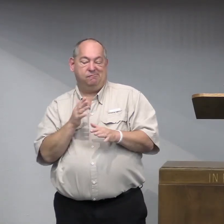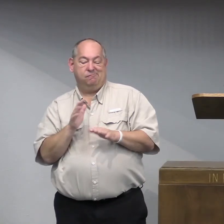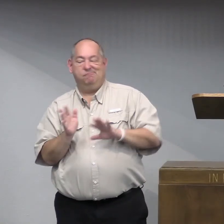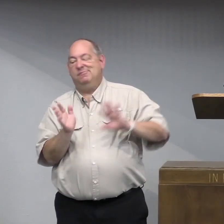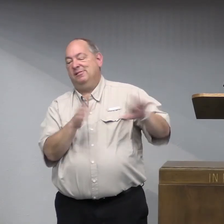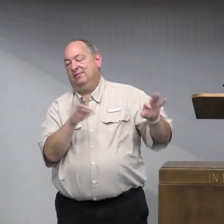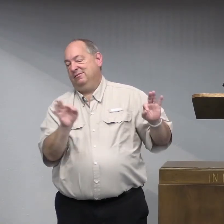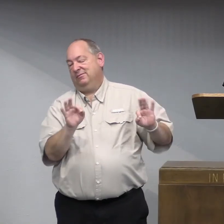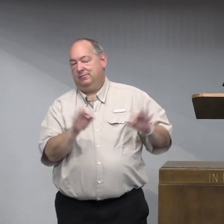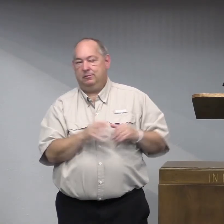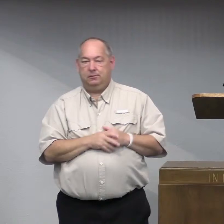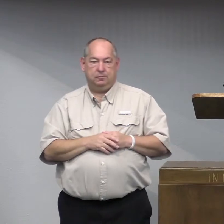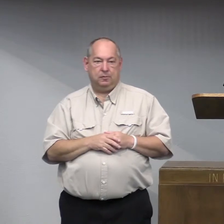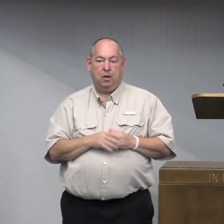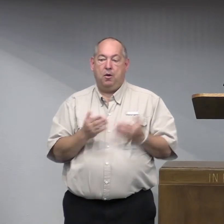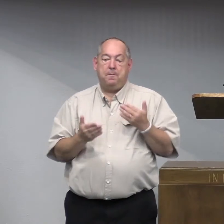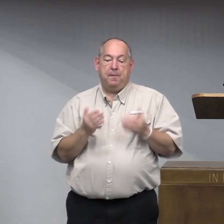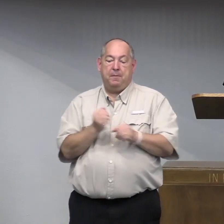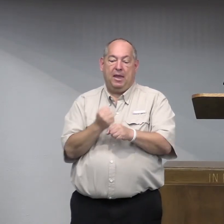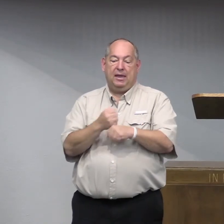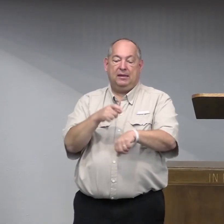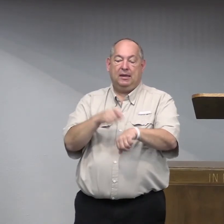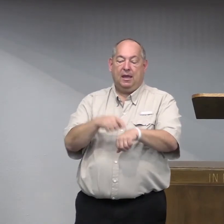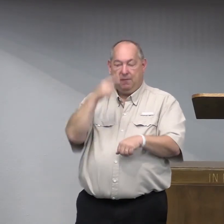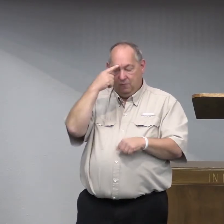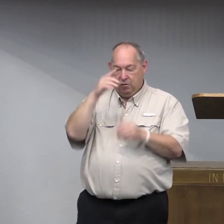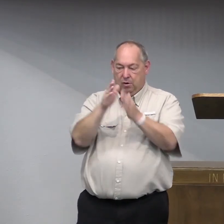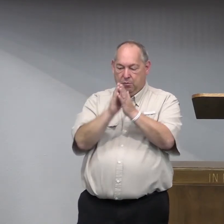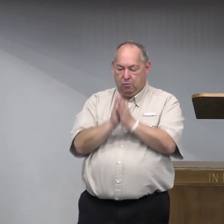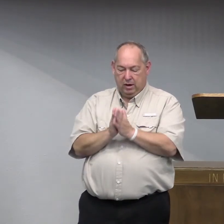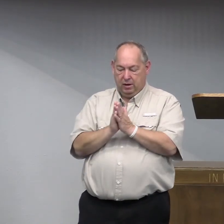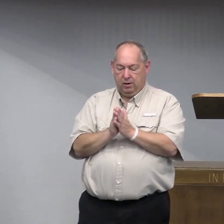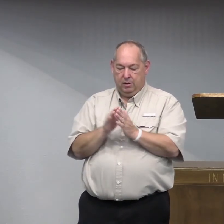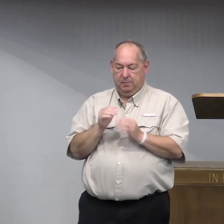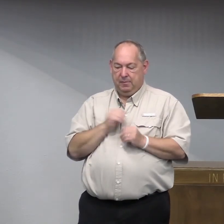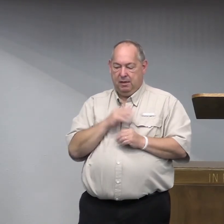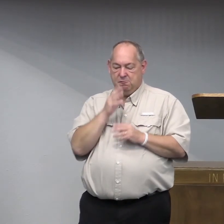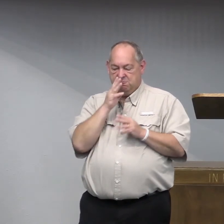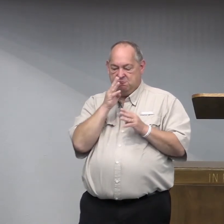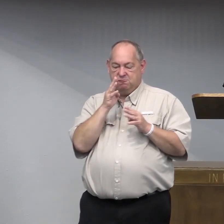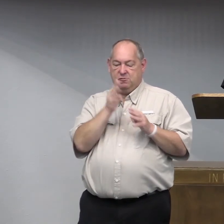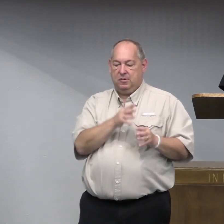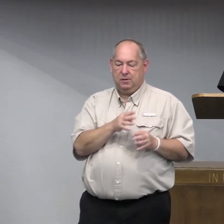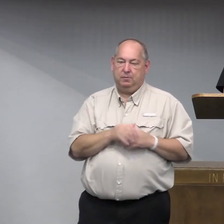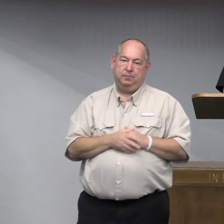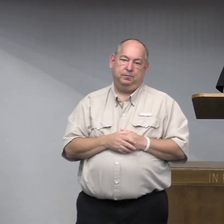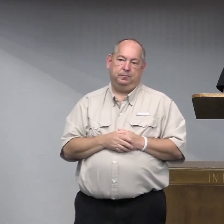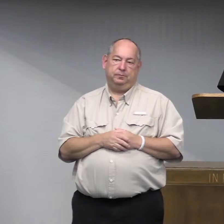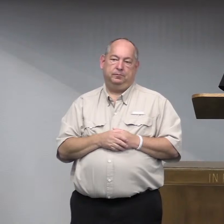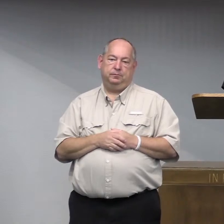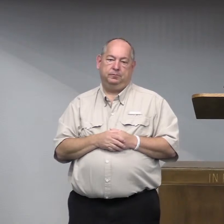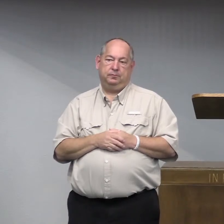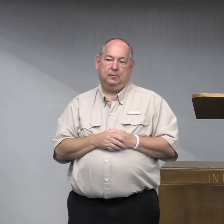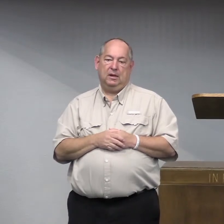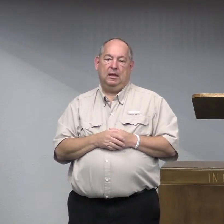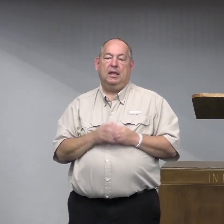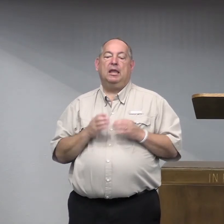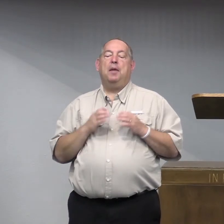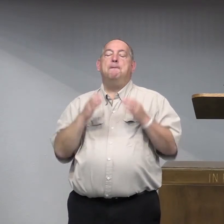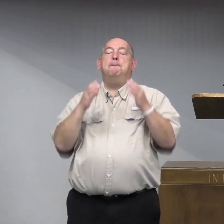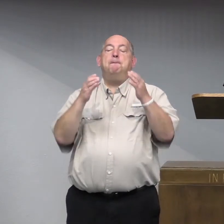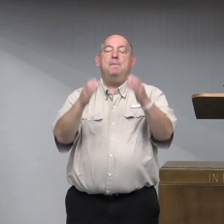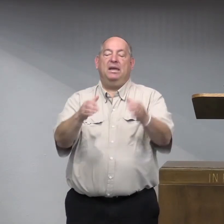off. Or making time for prayer that I have been lax in. Commit to